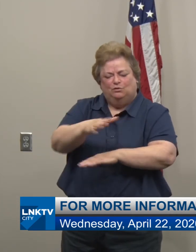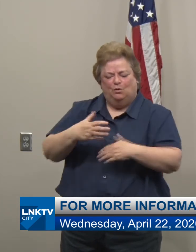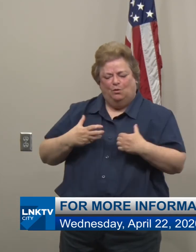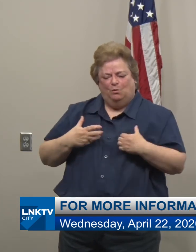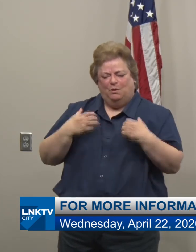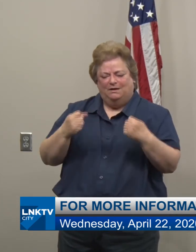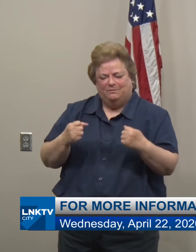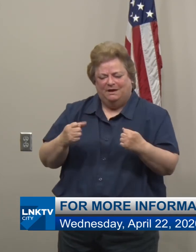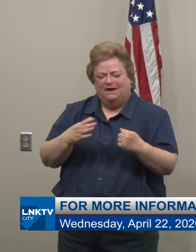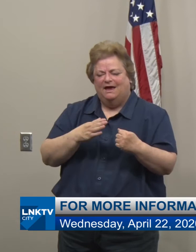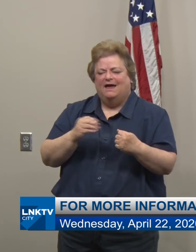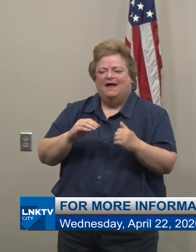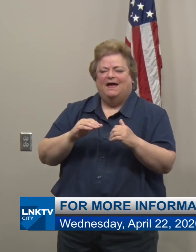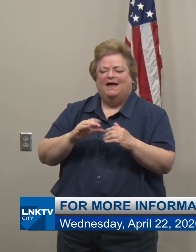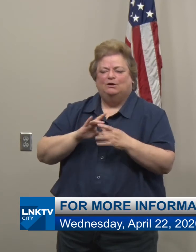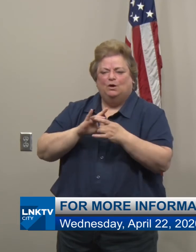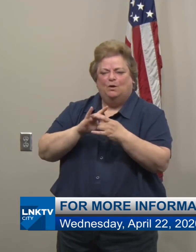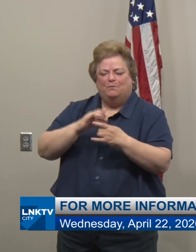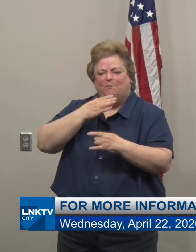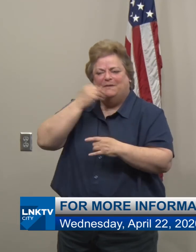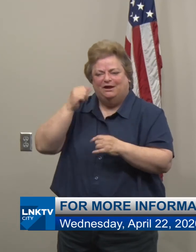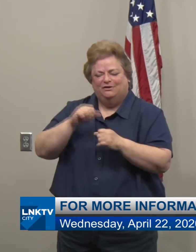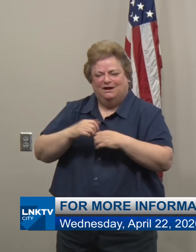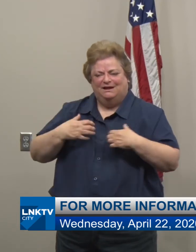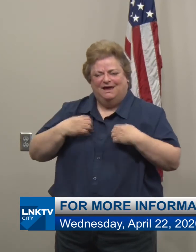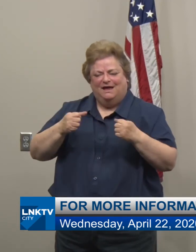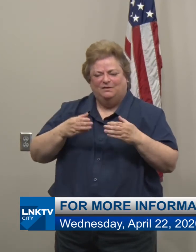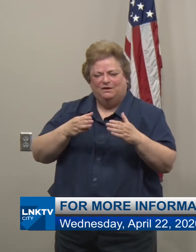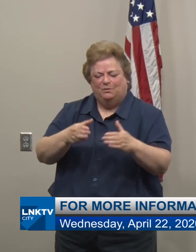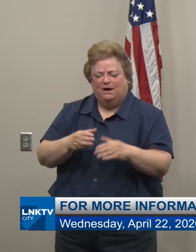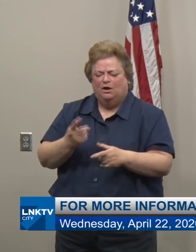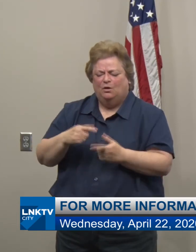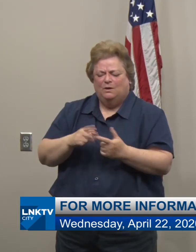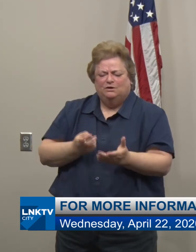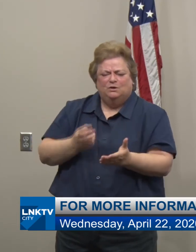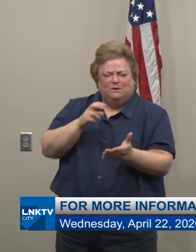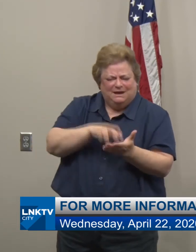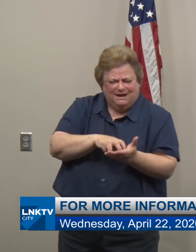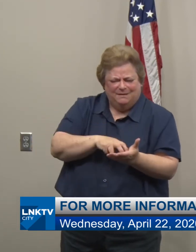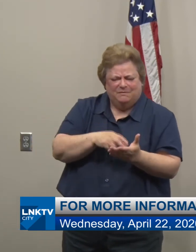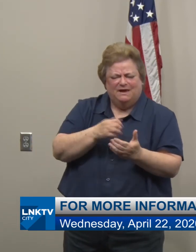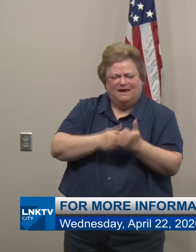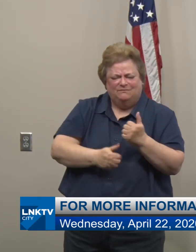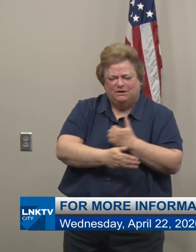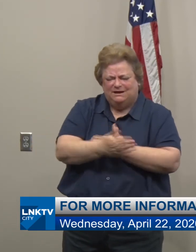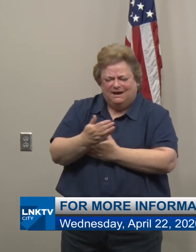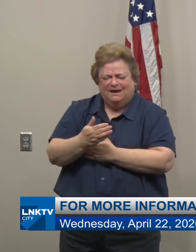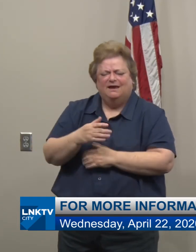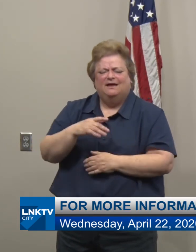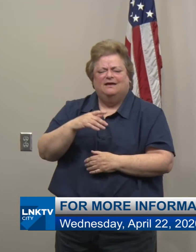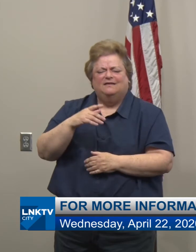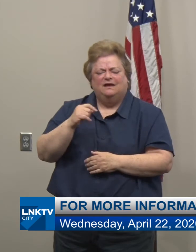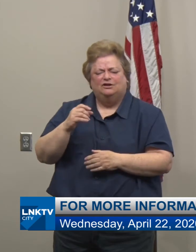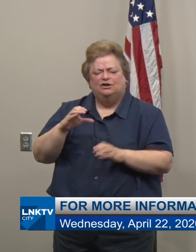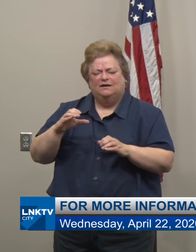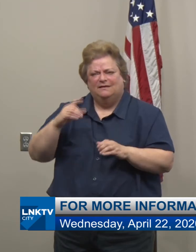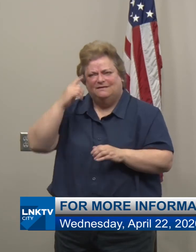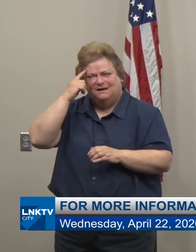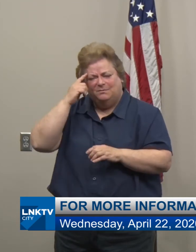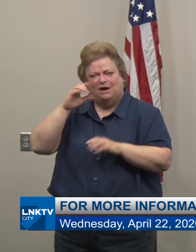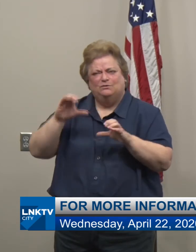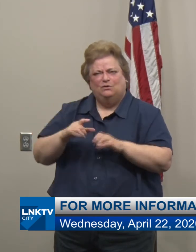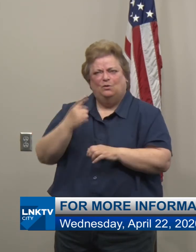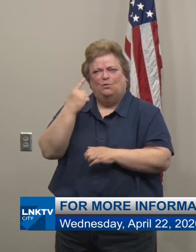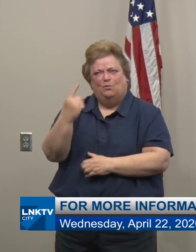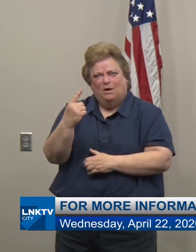stress of the pandemic in a healthy way. When you get up in the morning each day, deliberately plan to do at least one thing to enhance your well-being